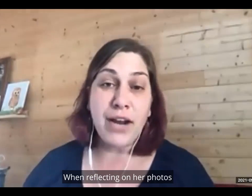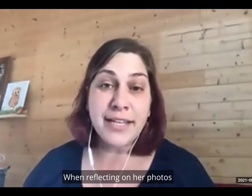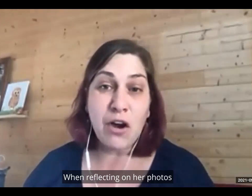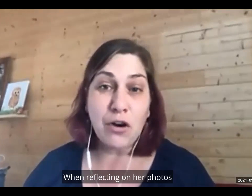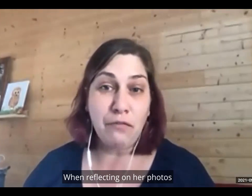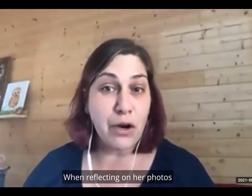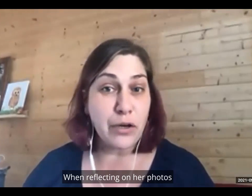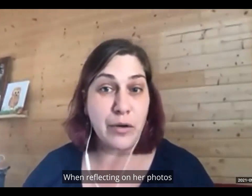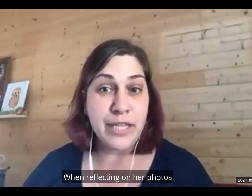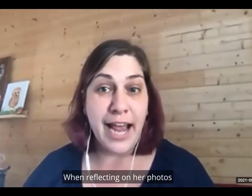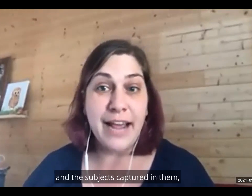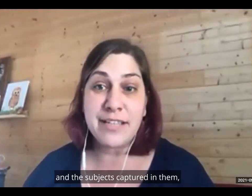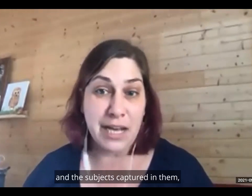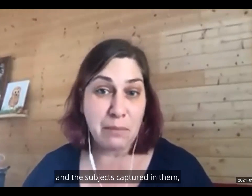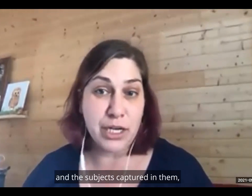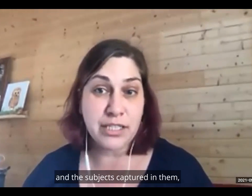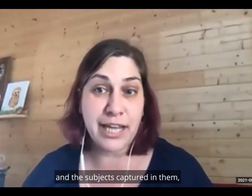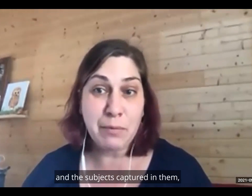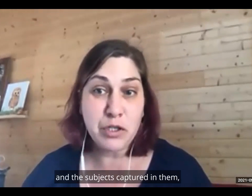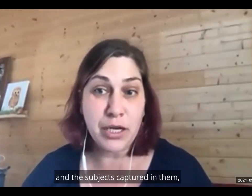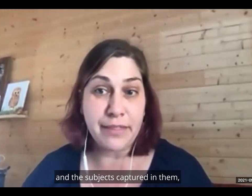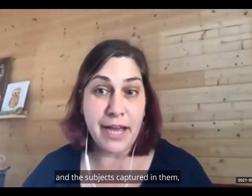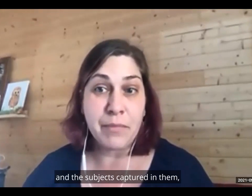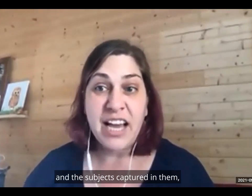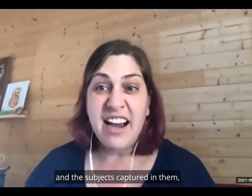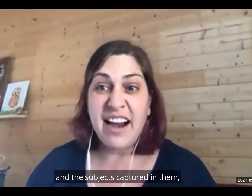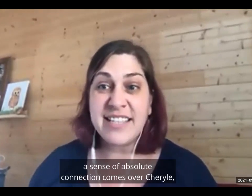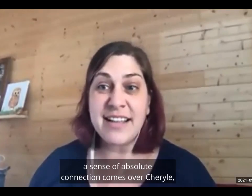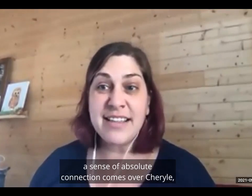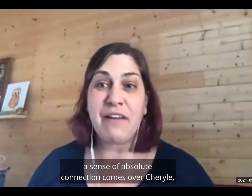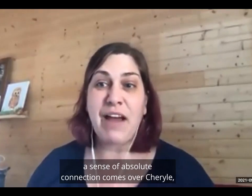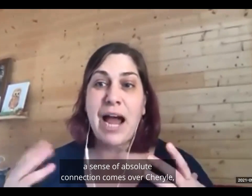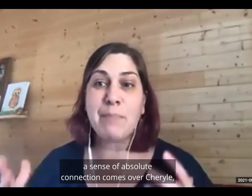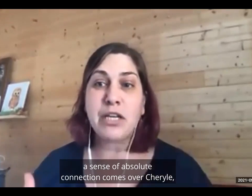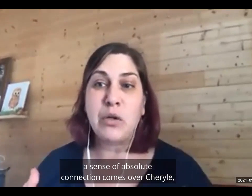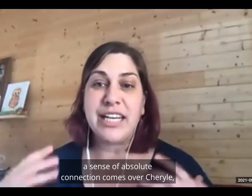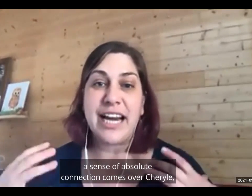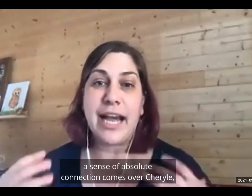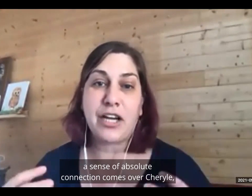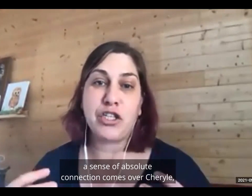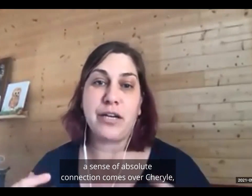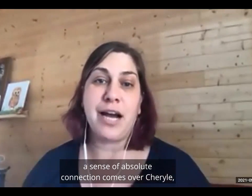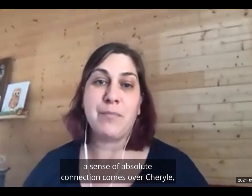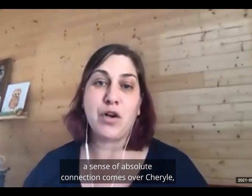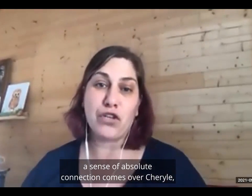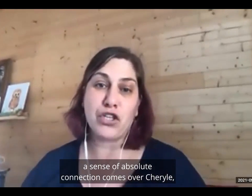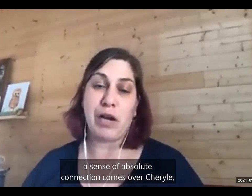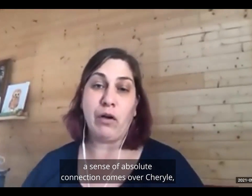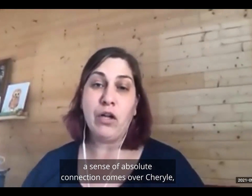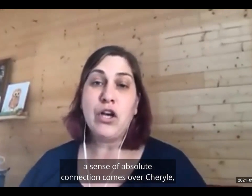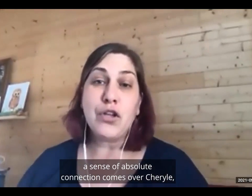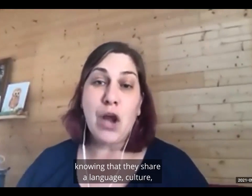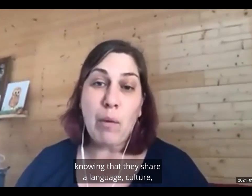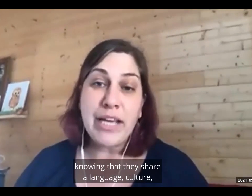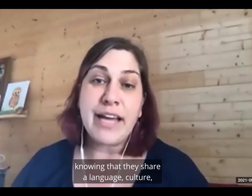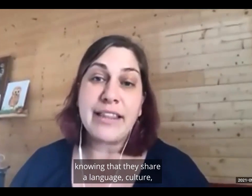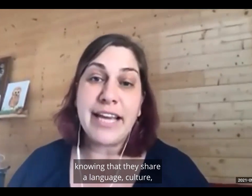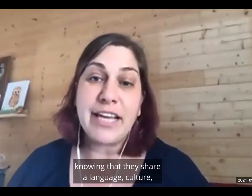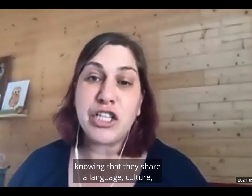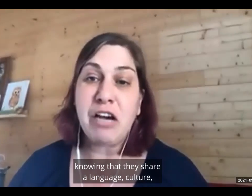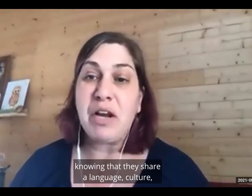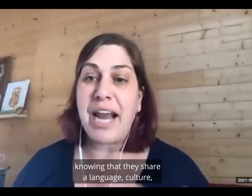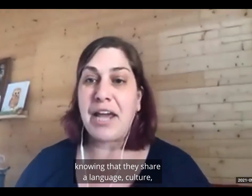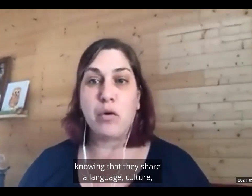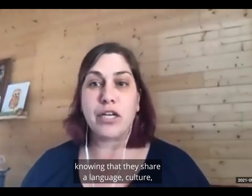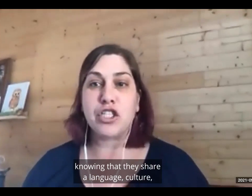When reflecting on her photos and the subjects captured in them, a sense of absolute connection comes over Cheryle, knowing that